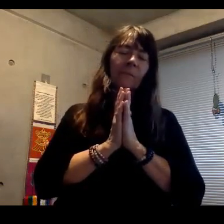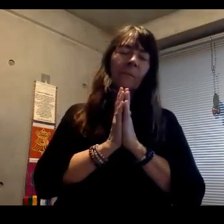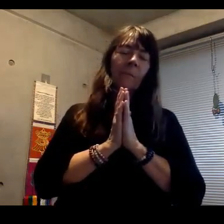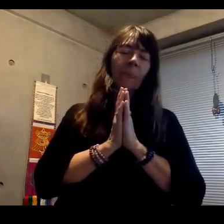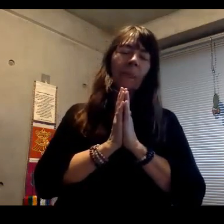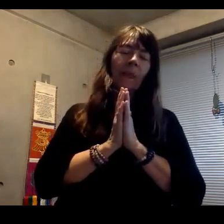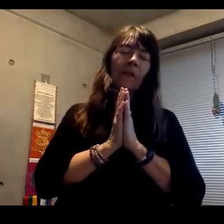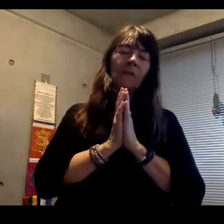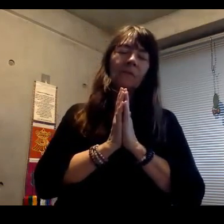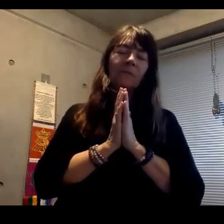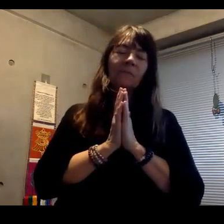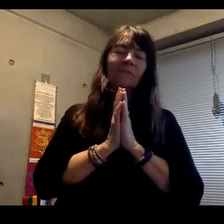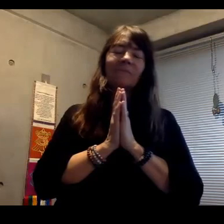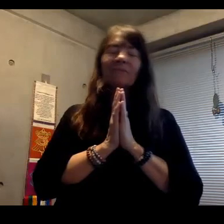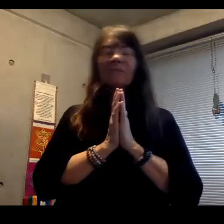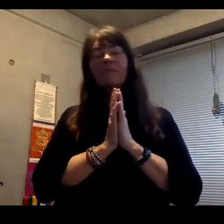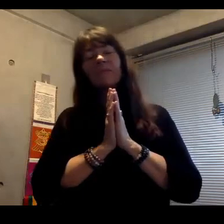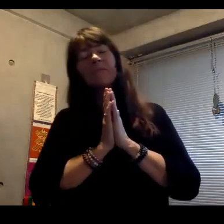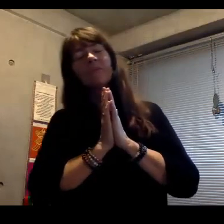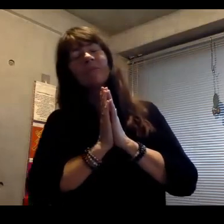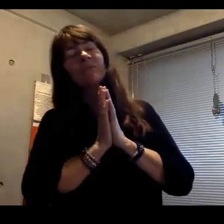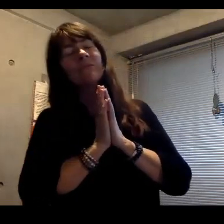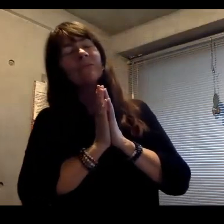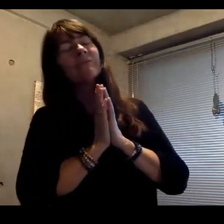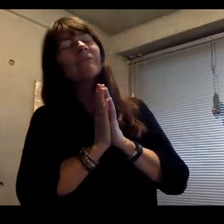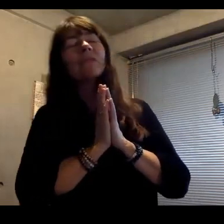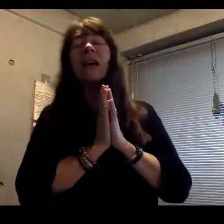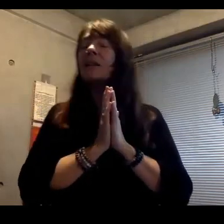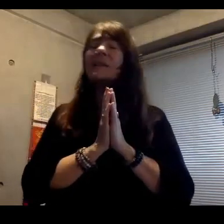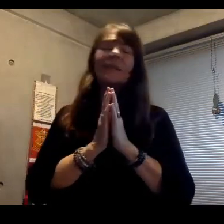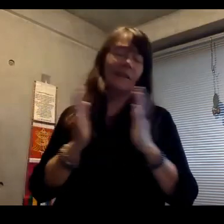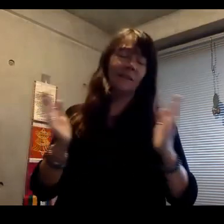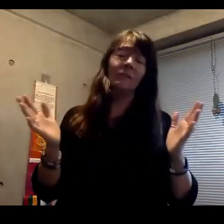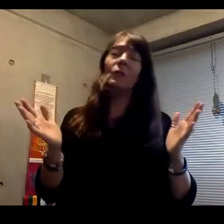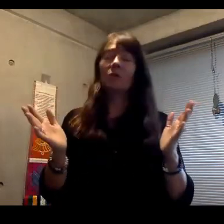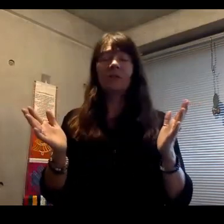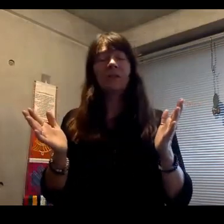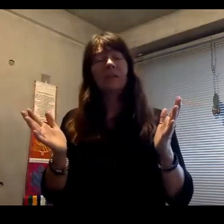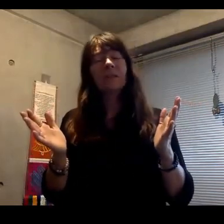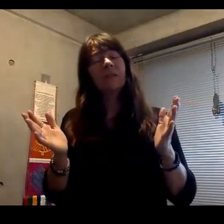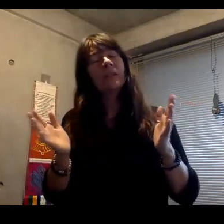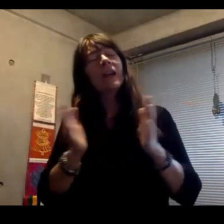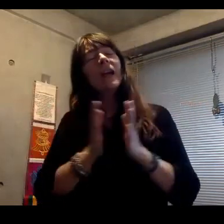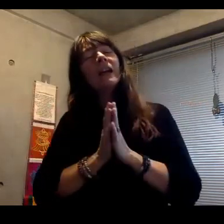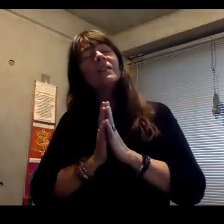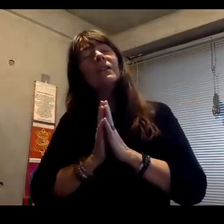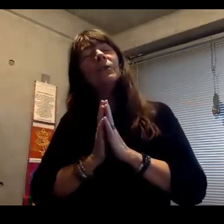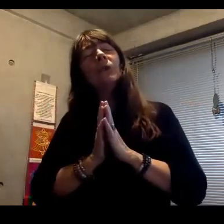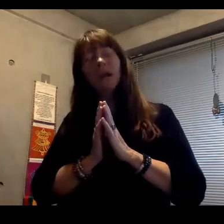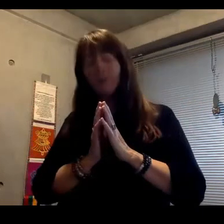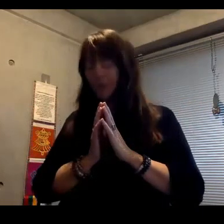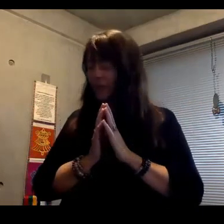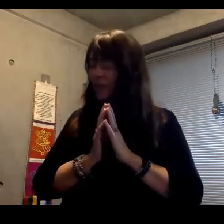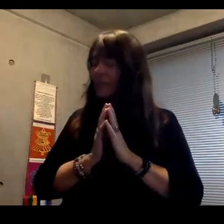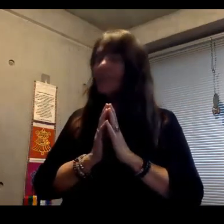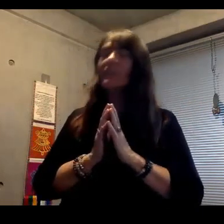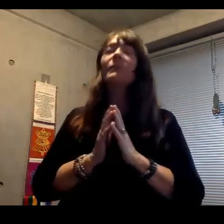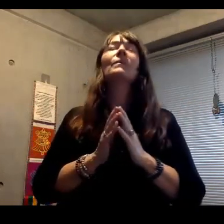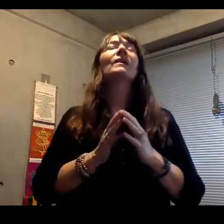if we don't start thinking differently, we'll just be an extinct species. And yes, of course. And you have